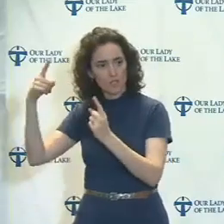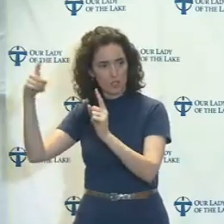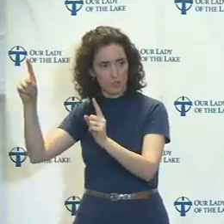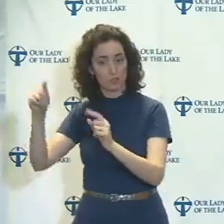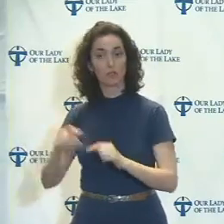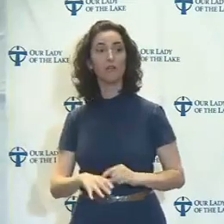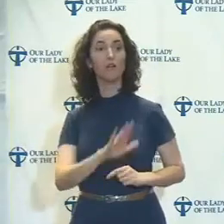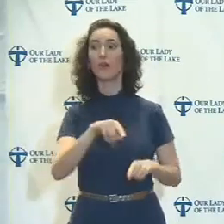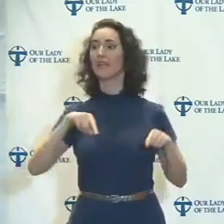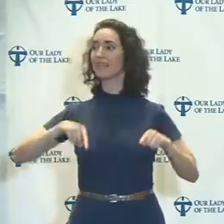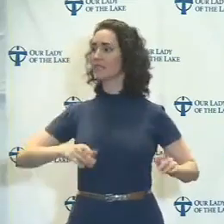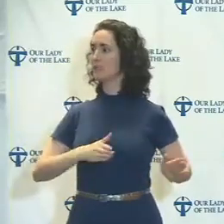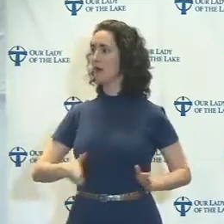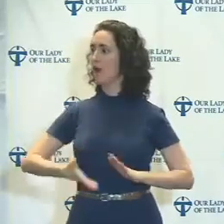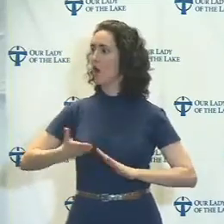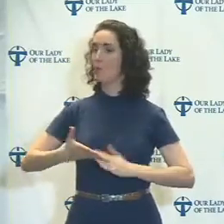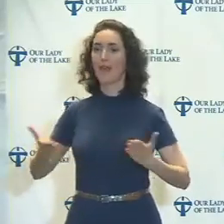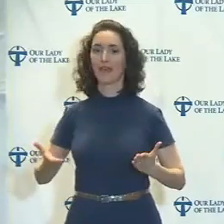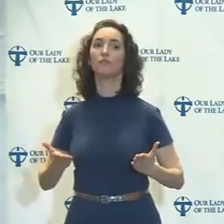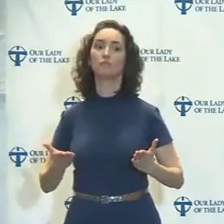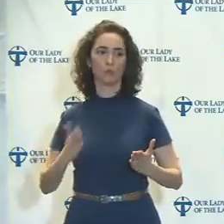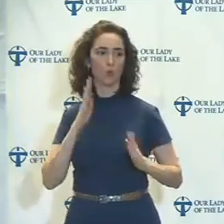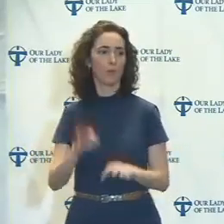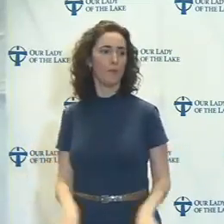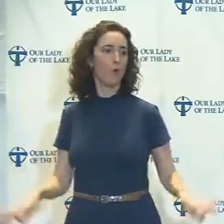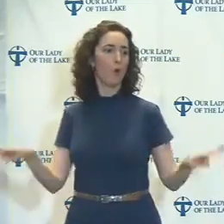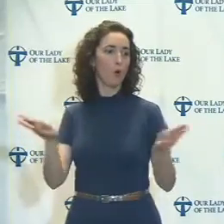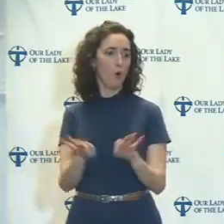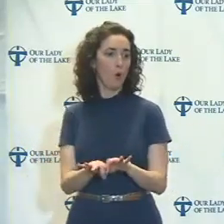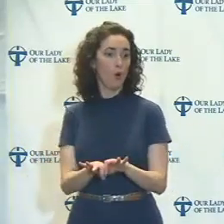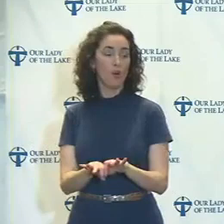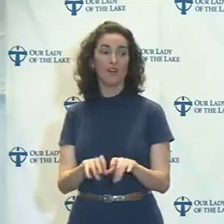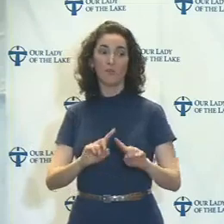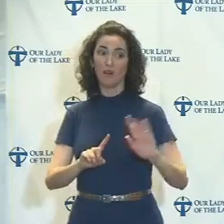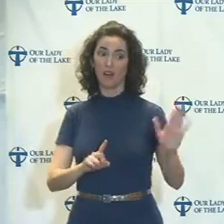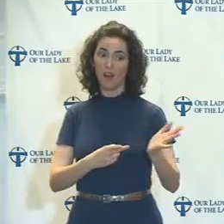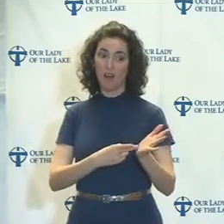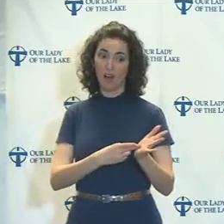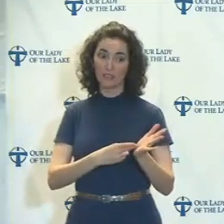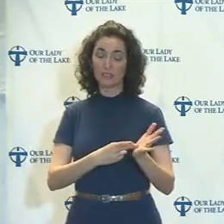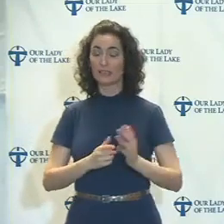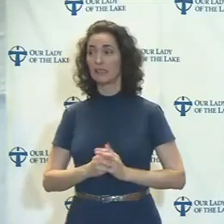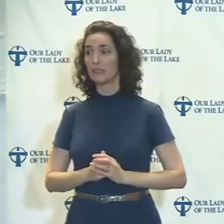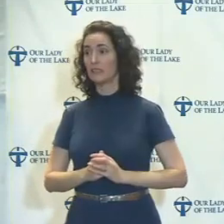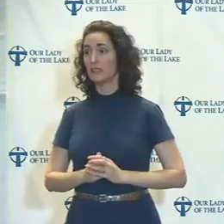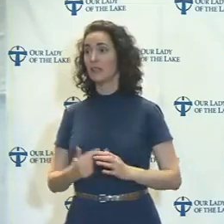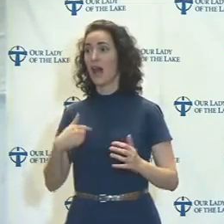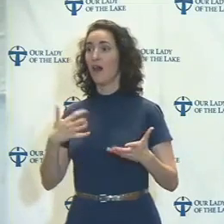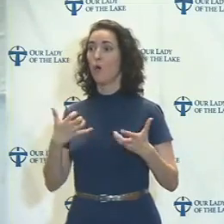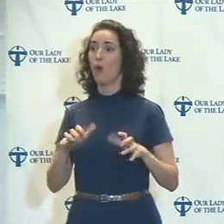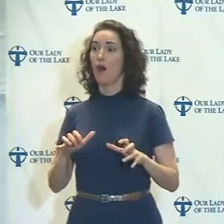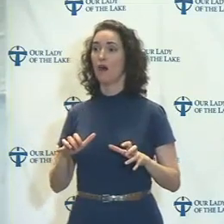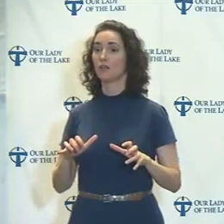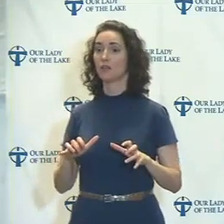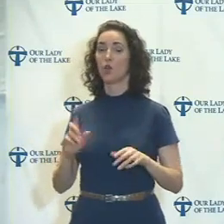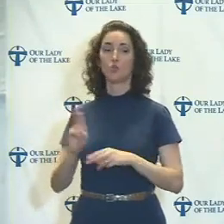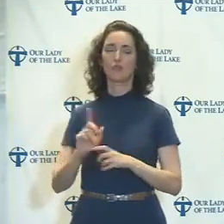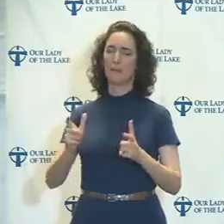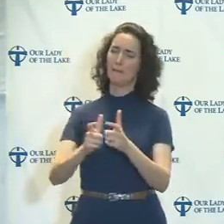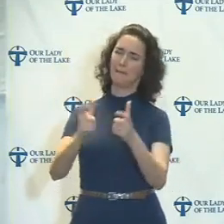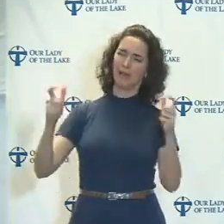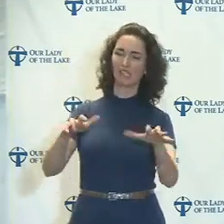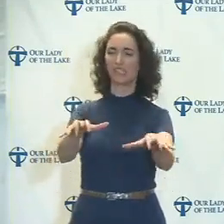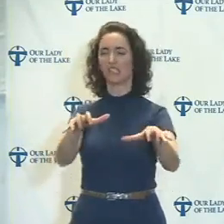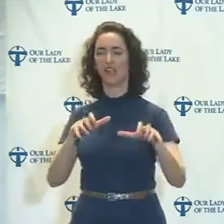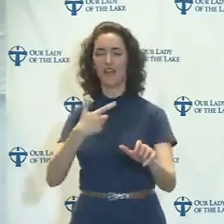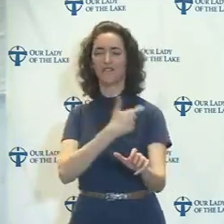this operation here will be a big part of that. But quite frankly, I refrain from using the word mass vaccination right